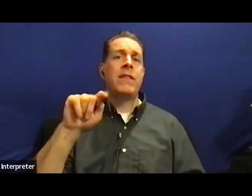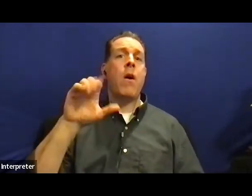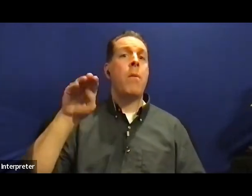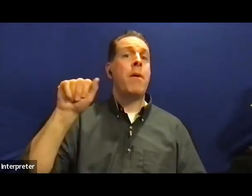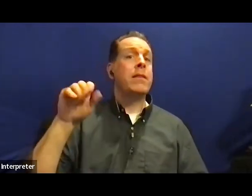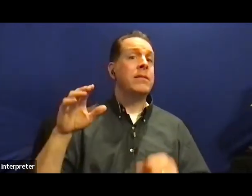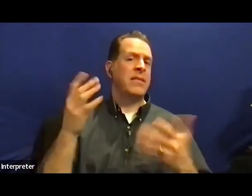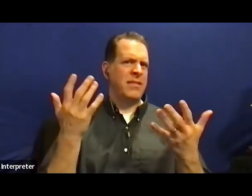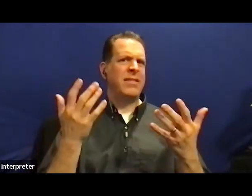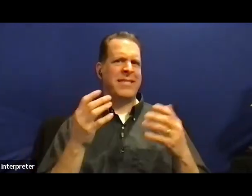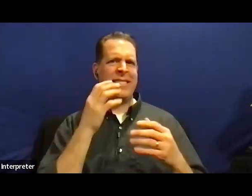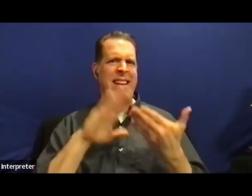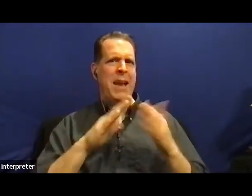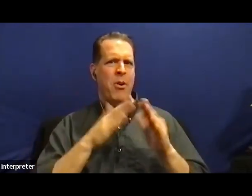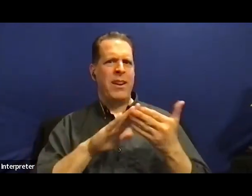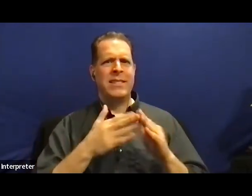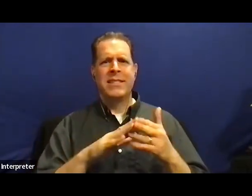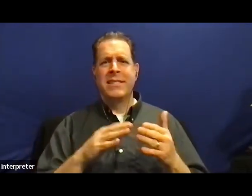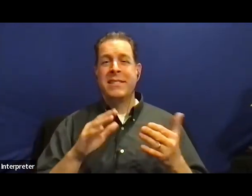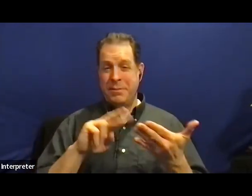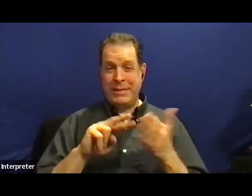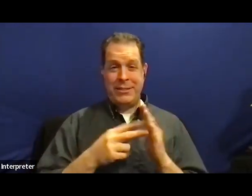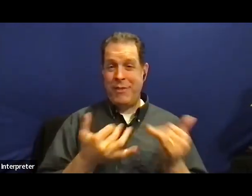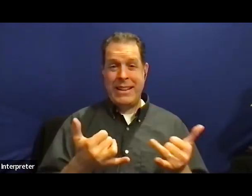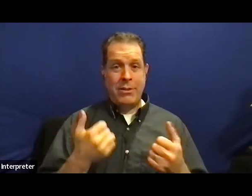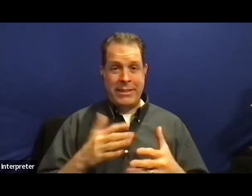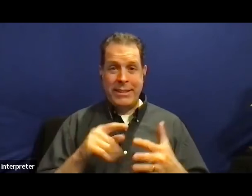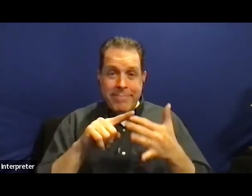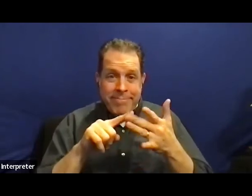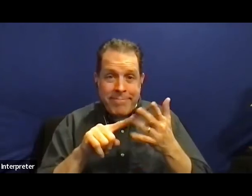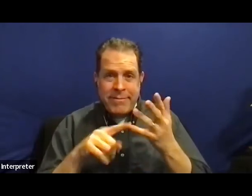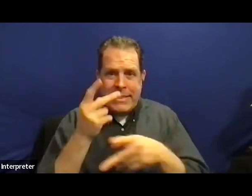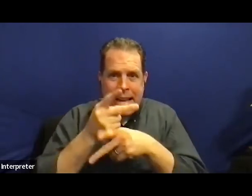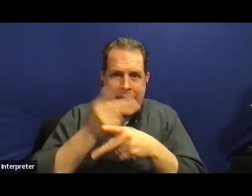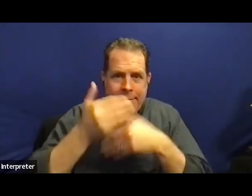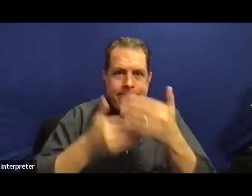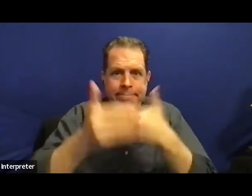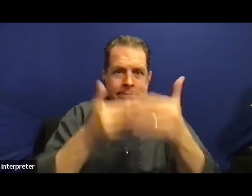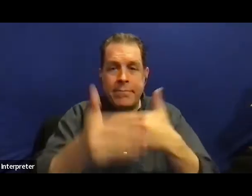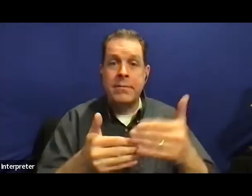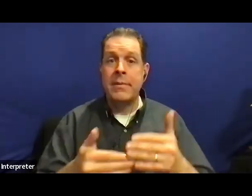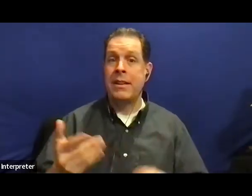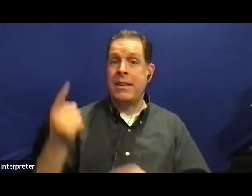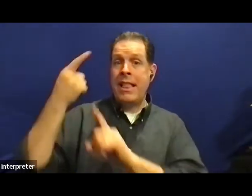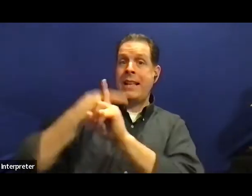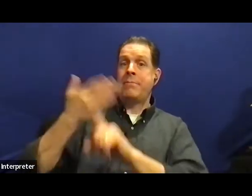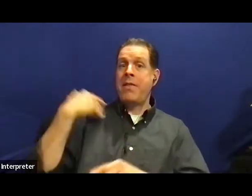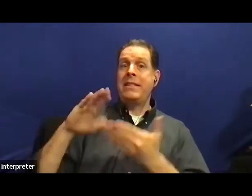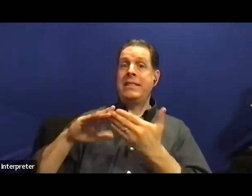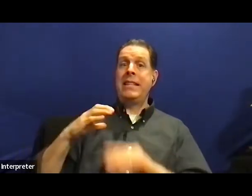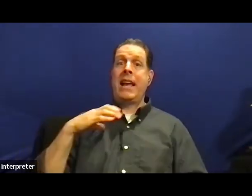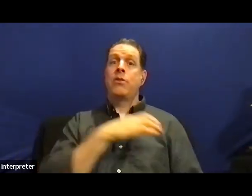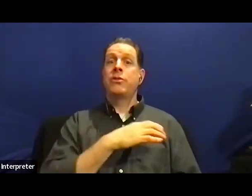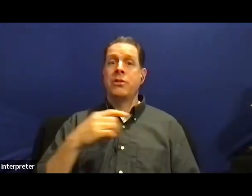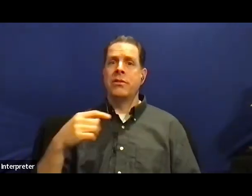neighborhoods, immediate steps are still being taken. Just last month, the City Council and I worked with staff